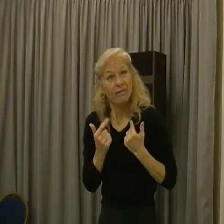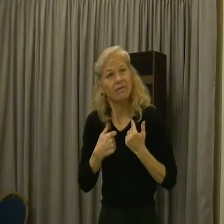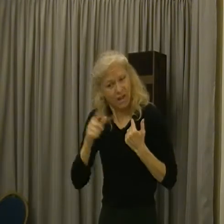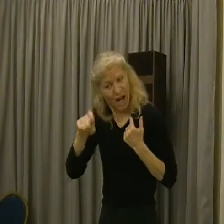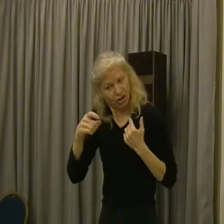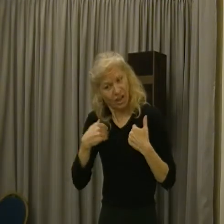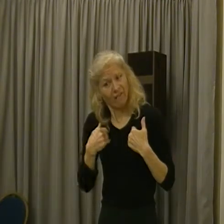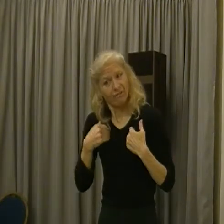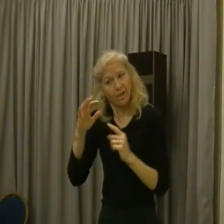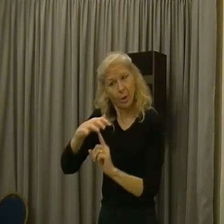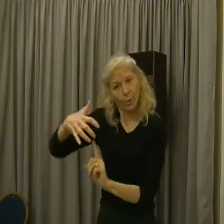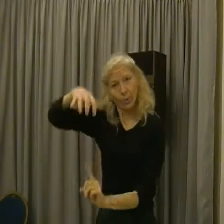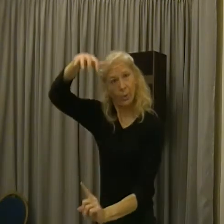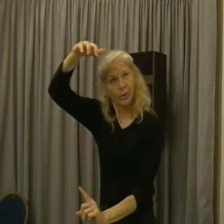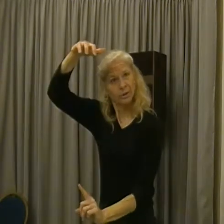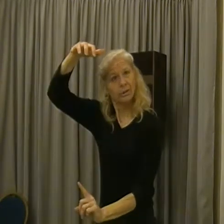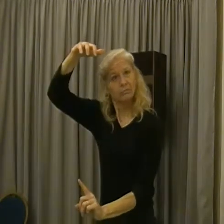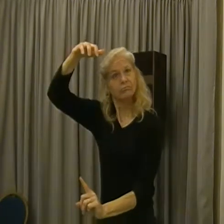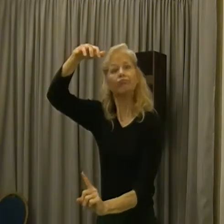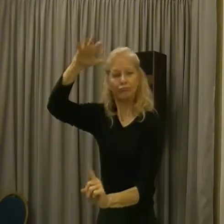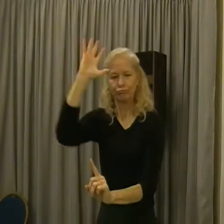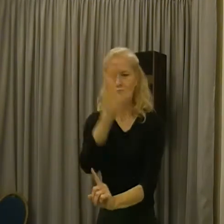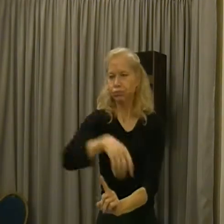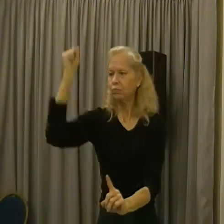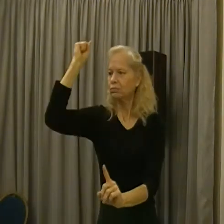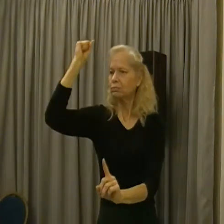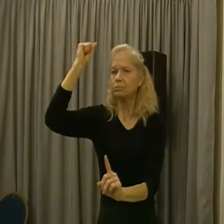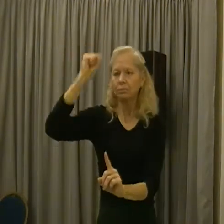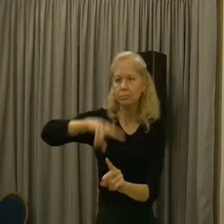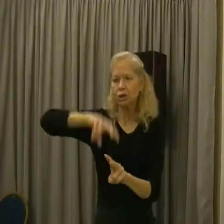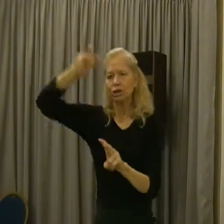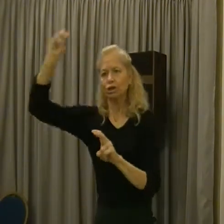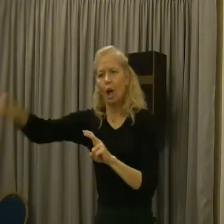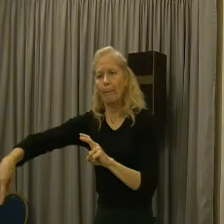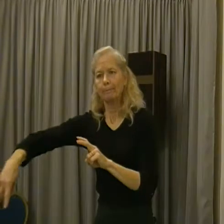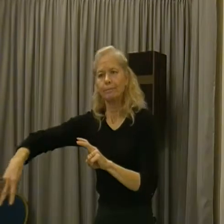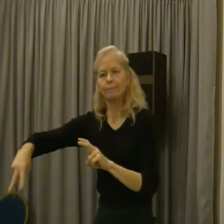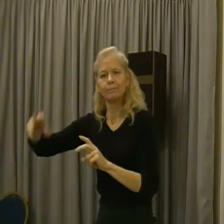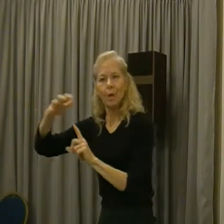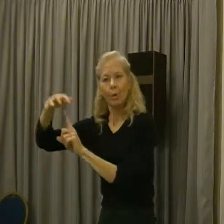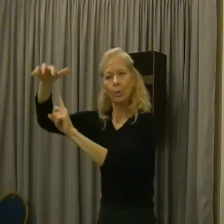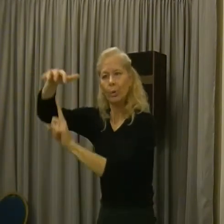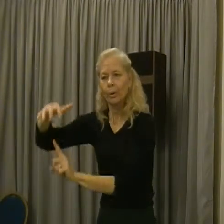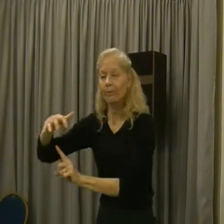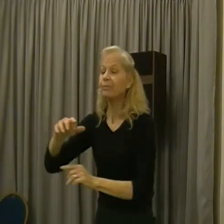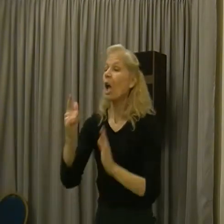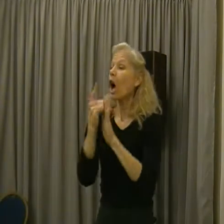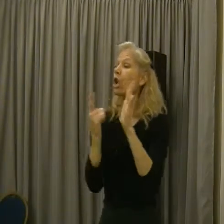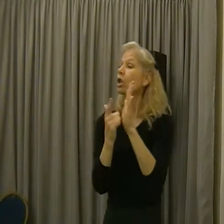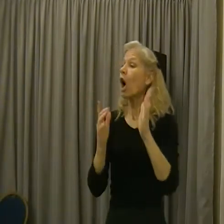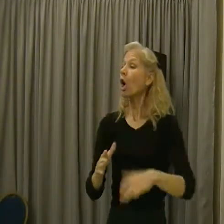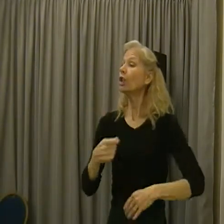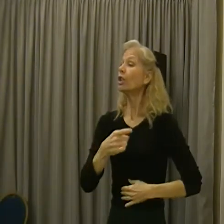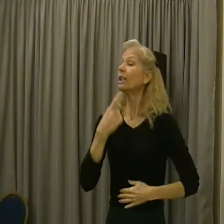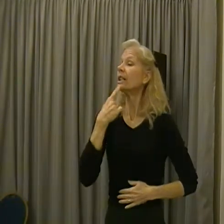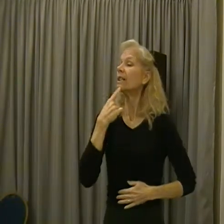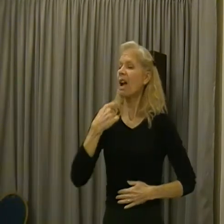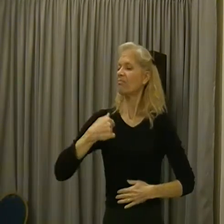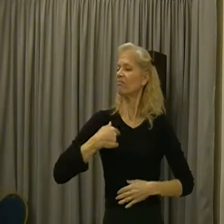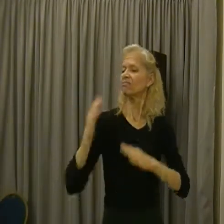The lawyer said, "I'm the smartest man in the world, and I've won hundreds of cases, so I should